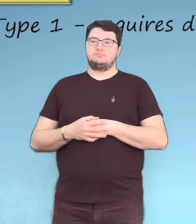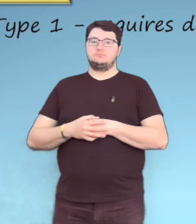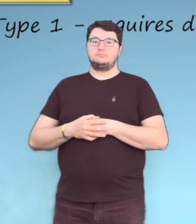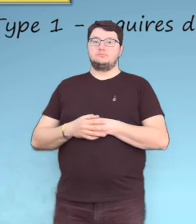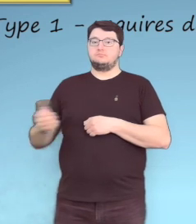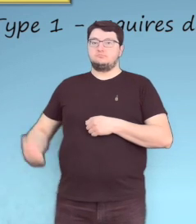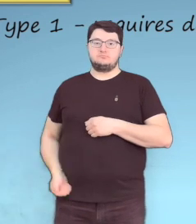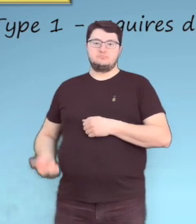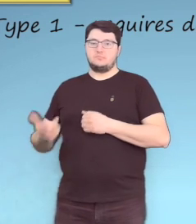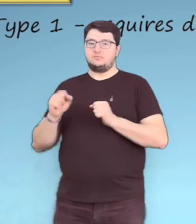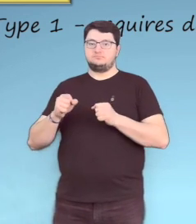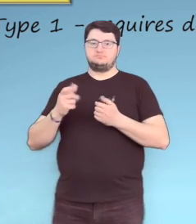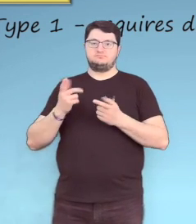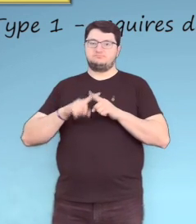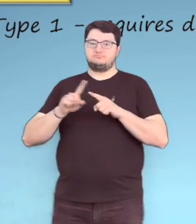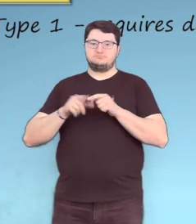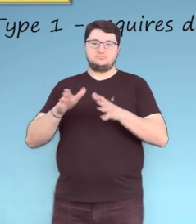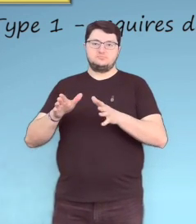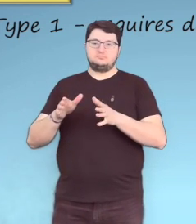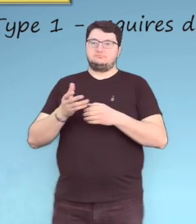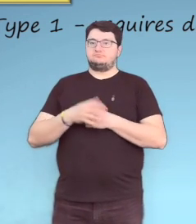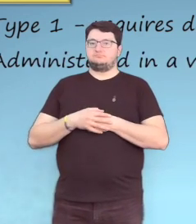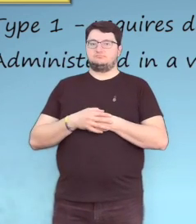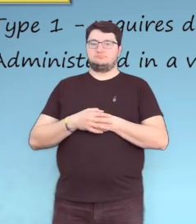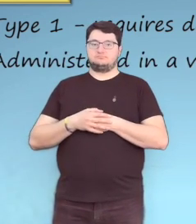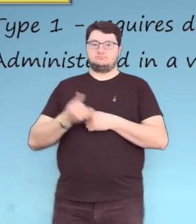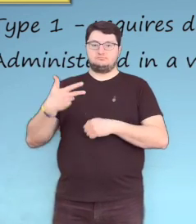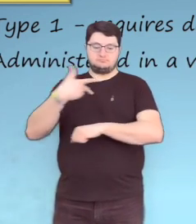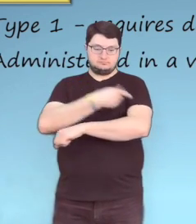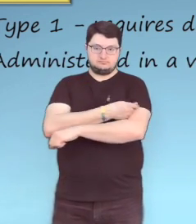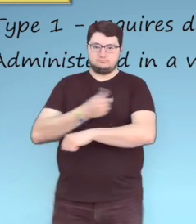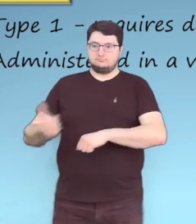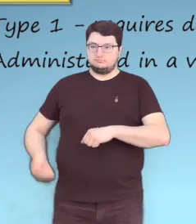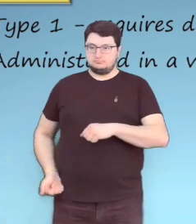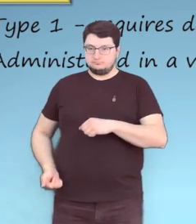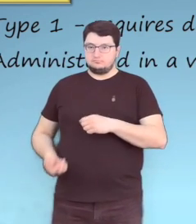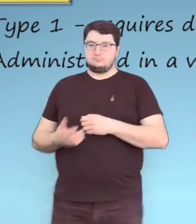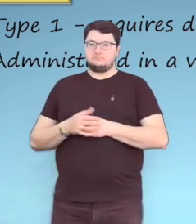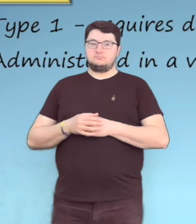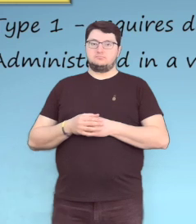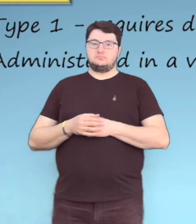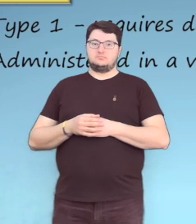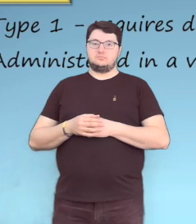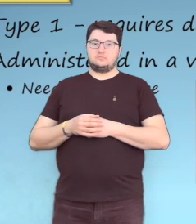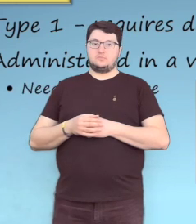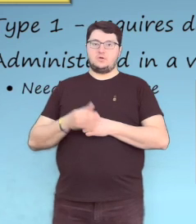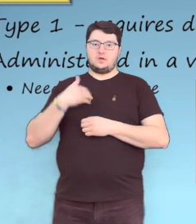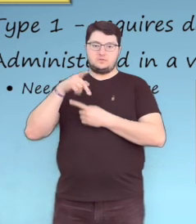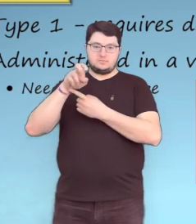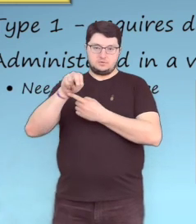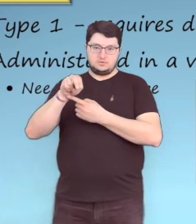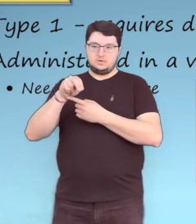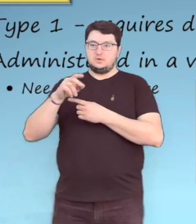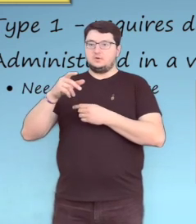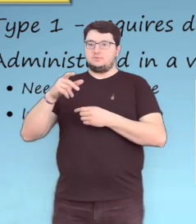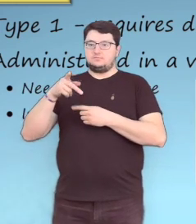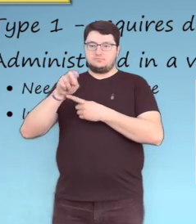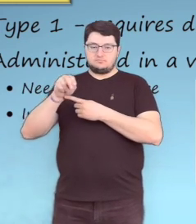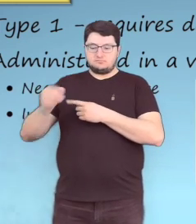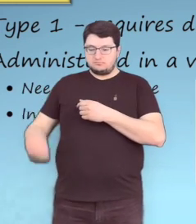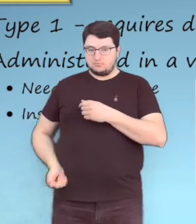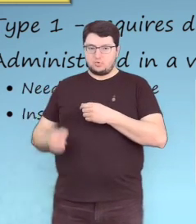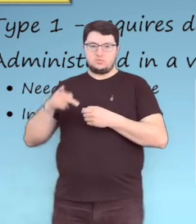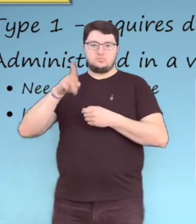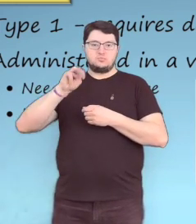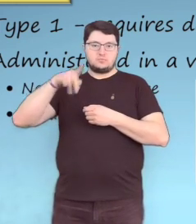require insulin. Insulin is administered in a variety of ways, including a needle and syringe, insulin